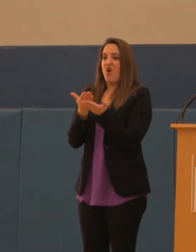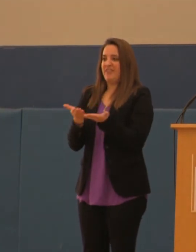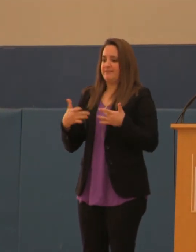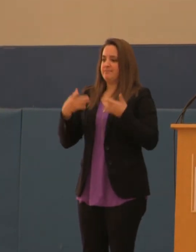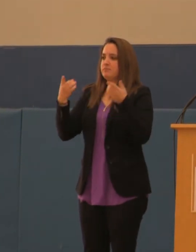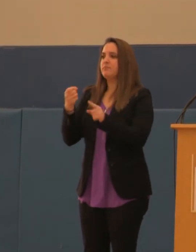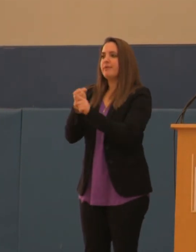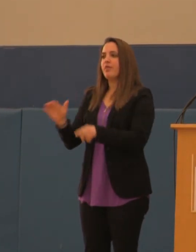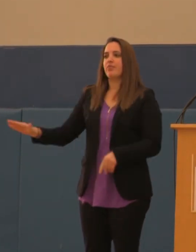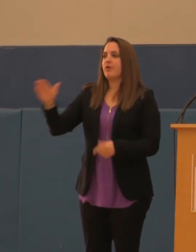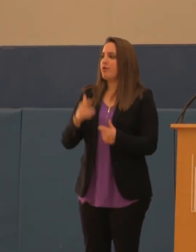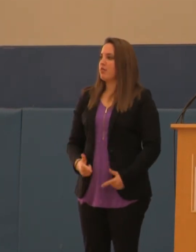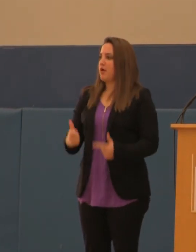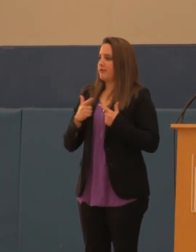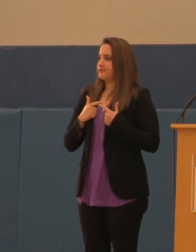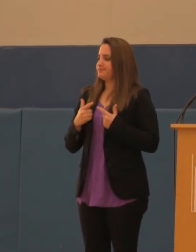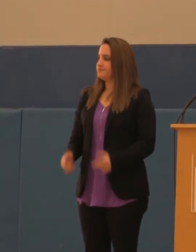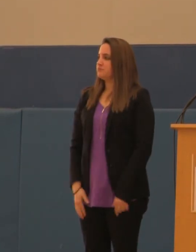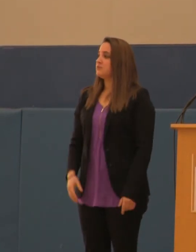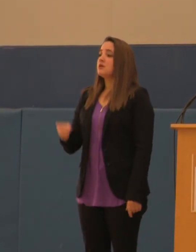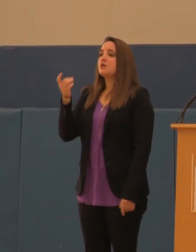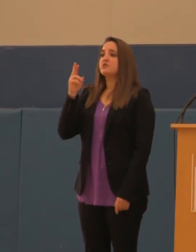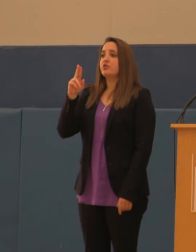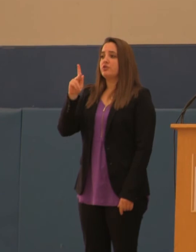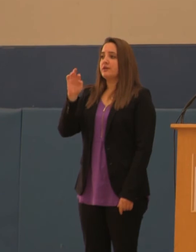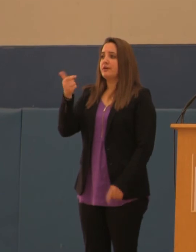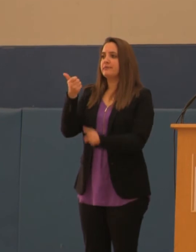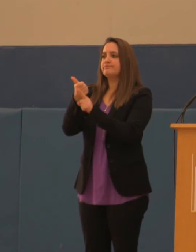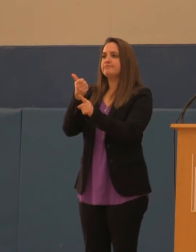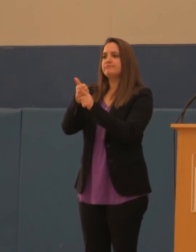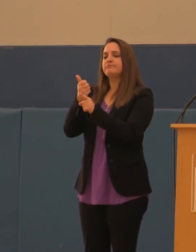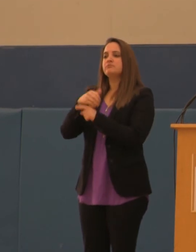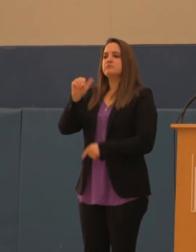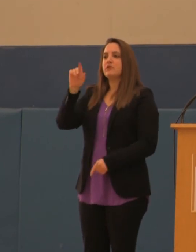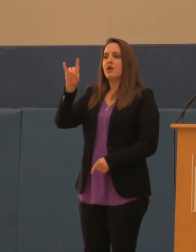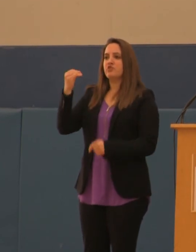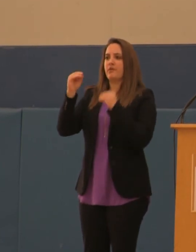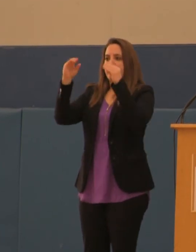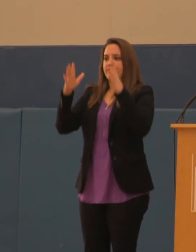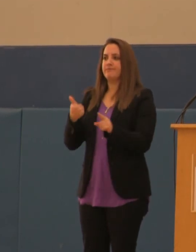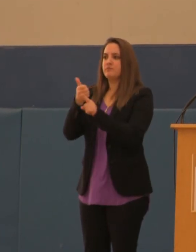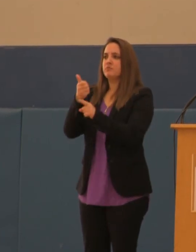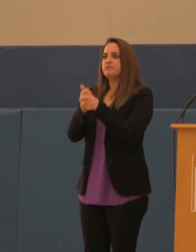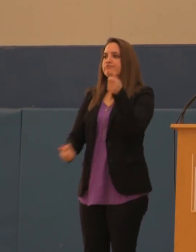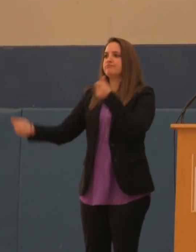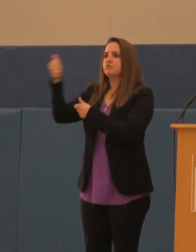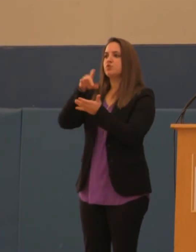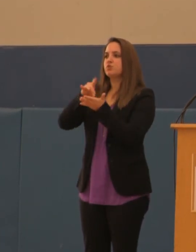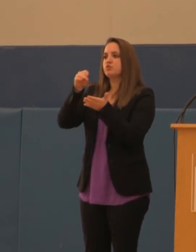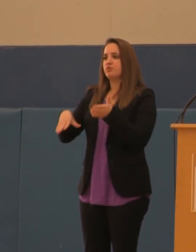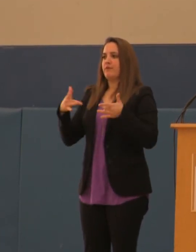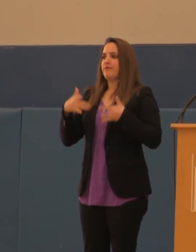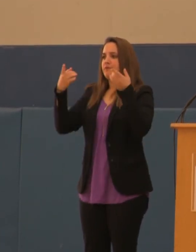lives. Dr. King has served as an adjunct graduate faculty member in the Higher Education Student Affairs Administration